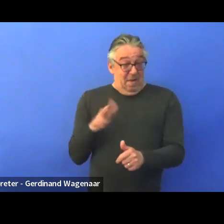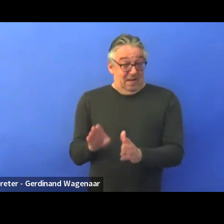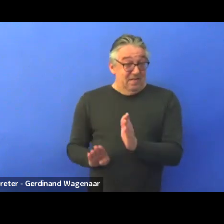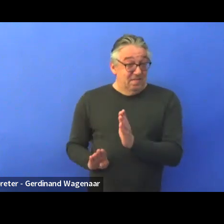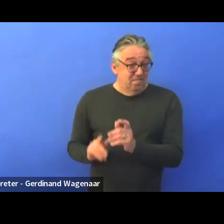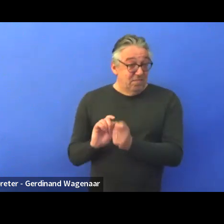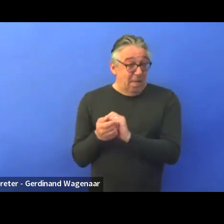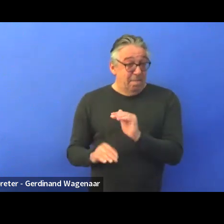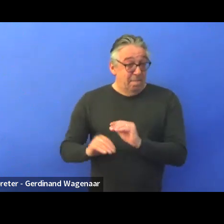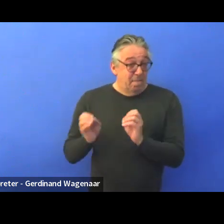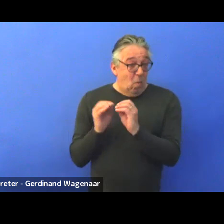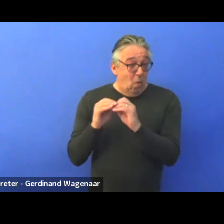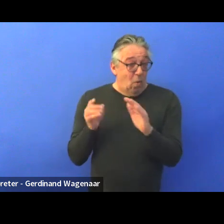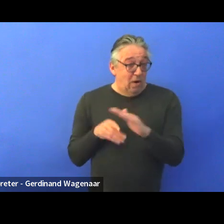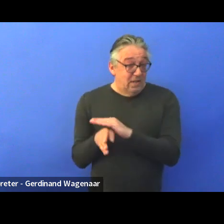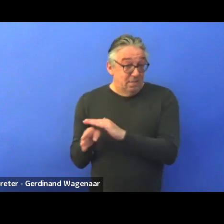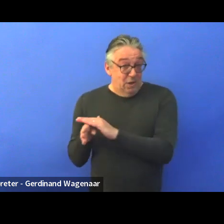those same technologies.